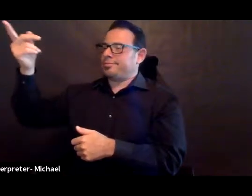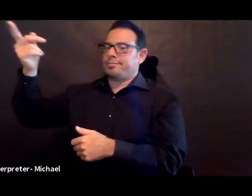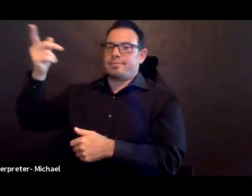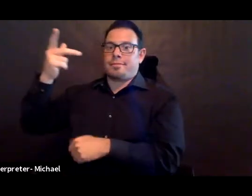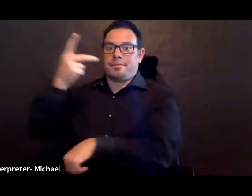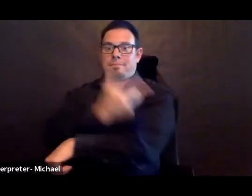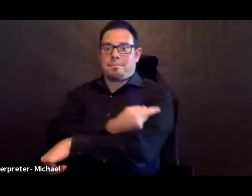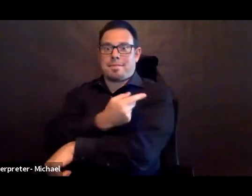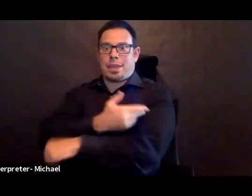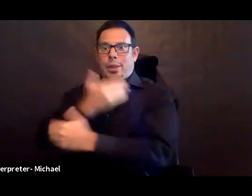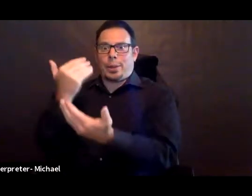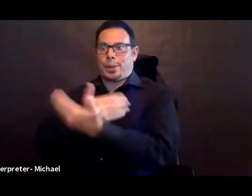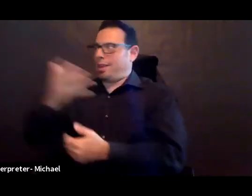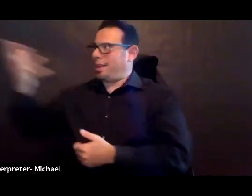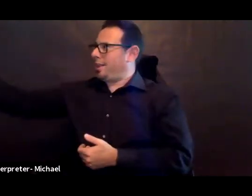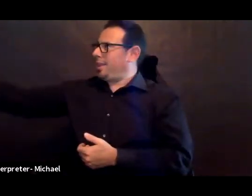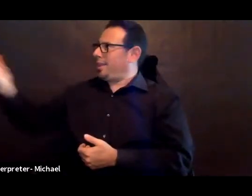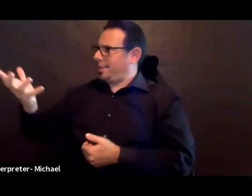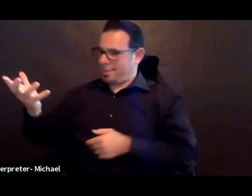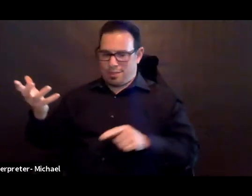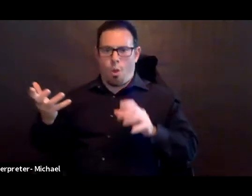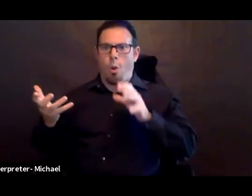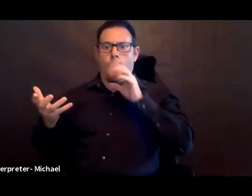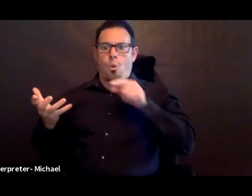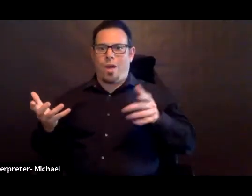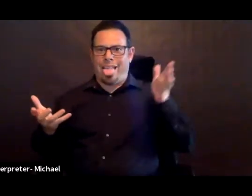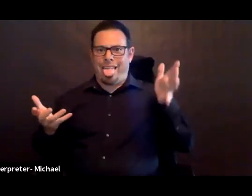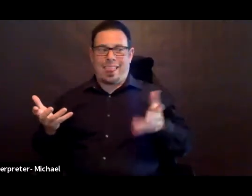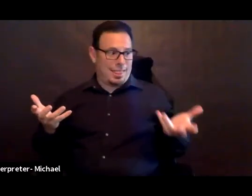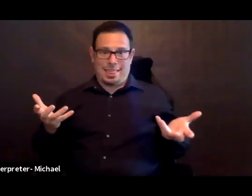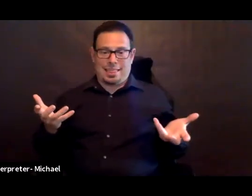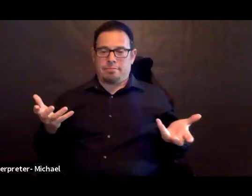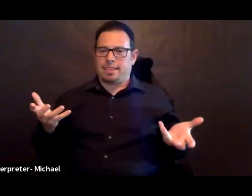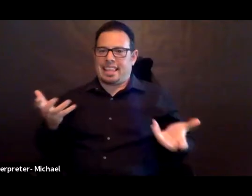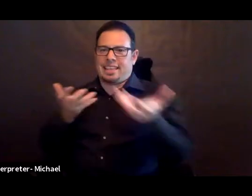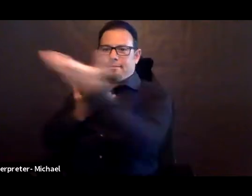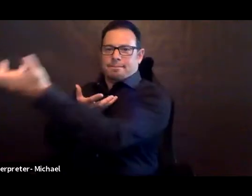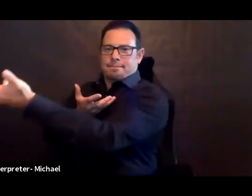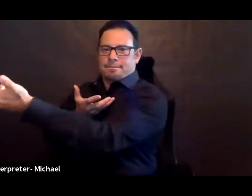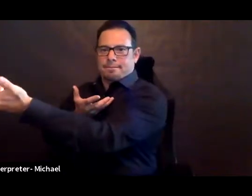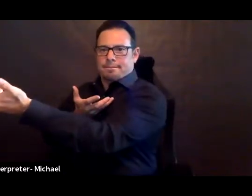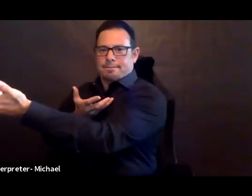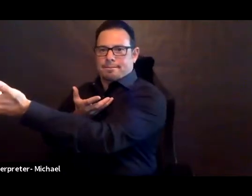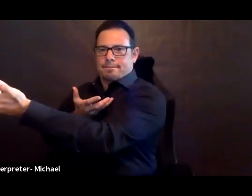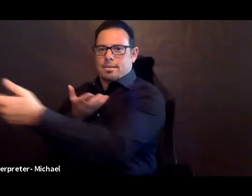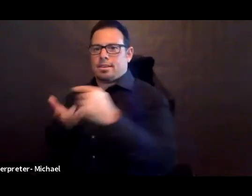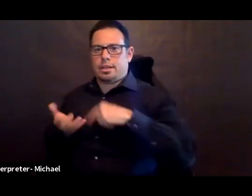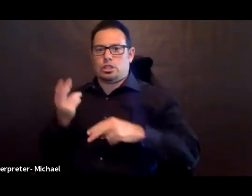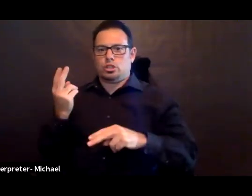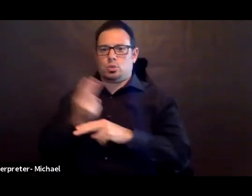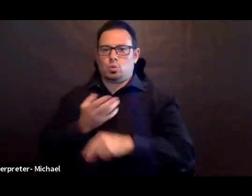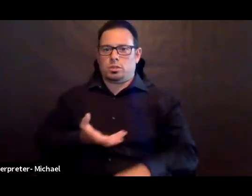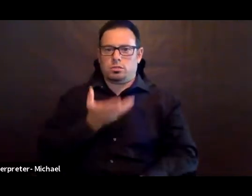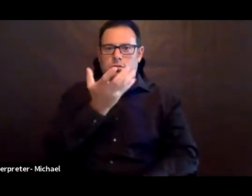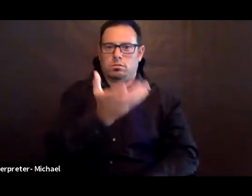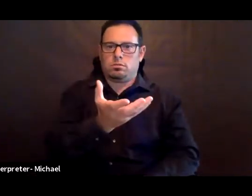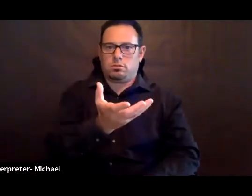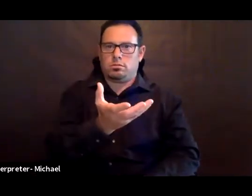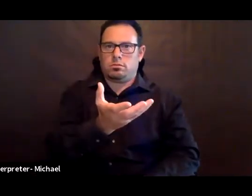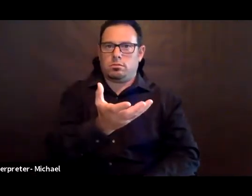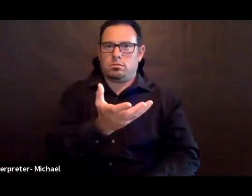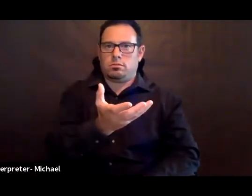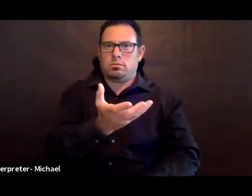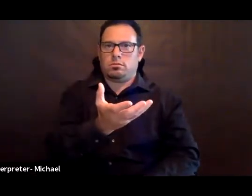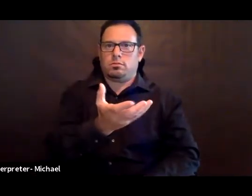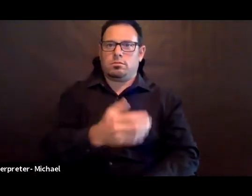job trying to minimize any loss of vaccine due to that. But Chris, maybe I don't know if you have a more quantified